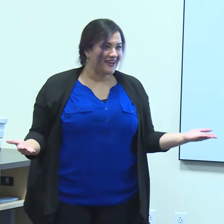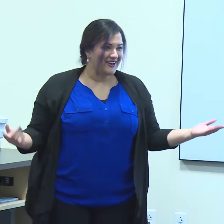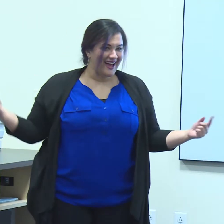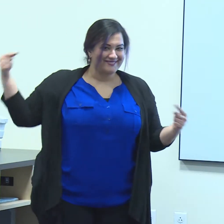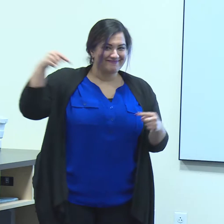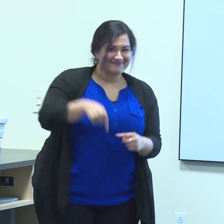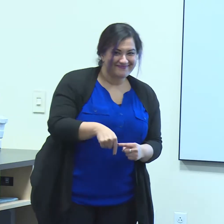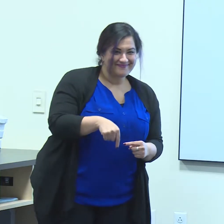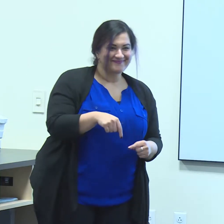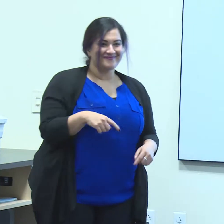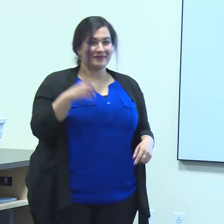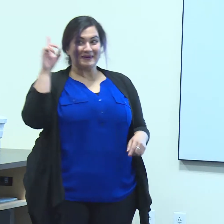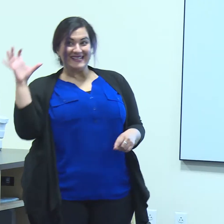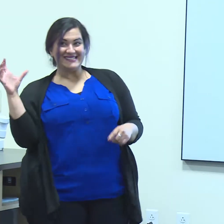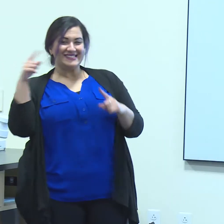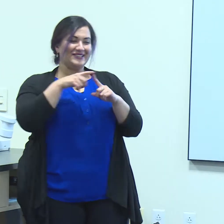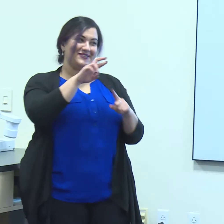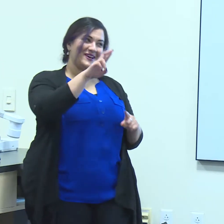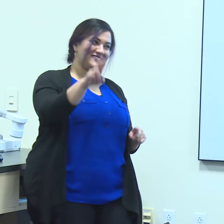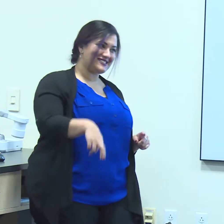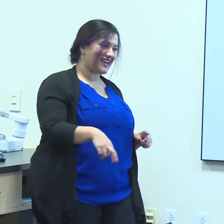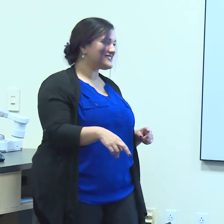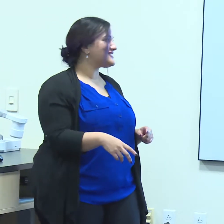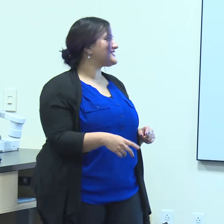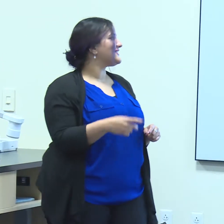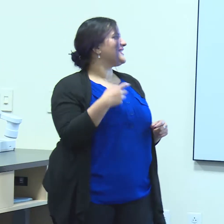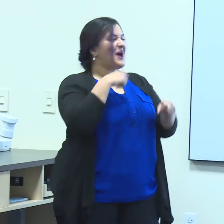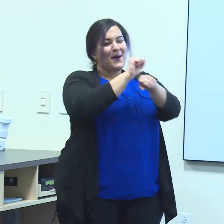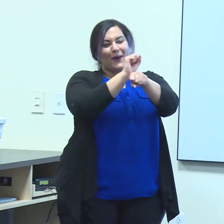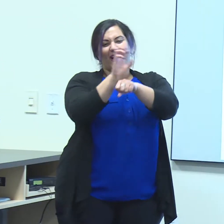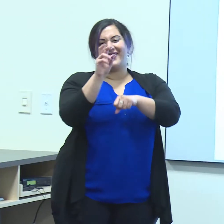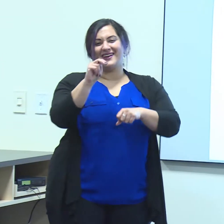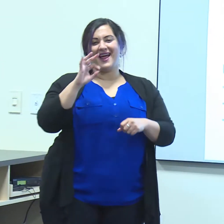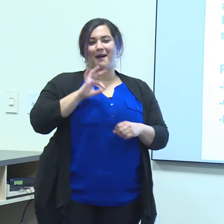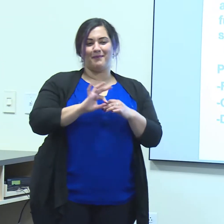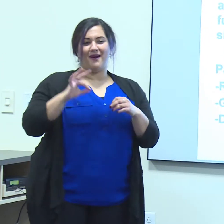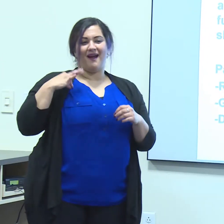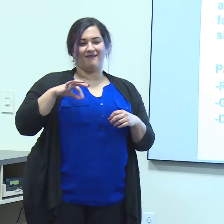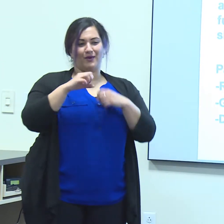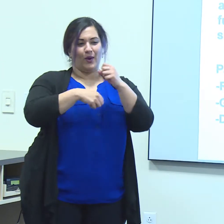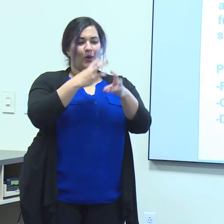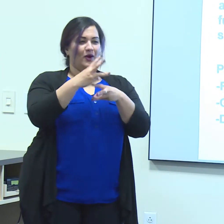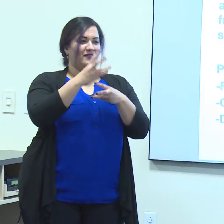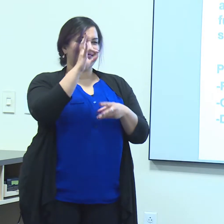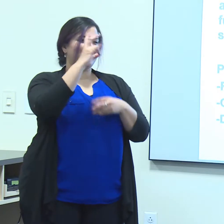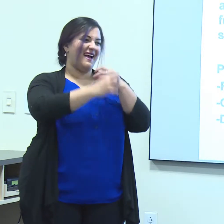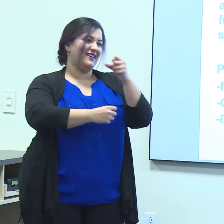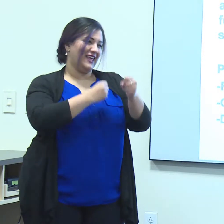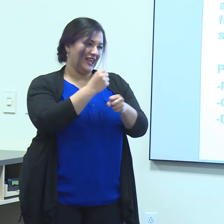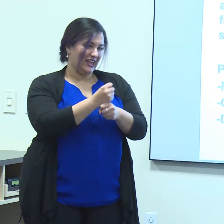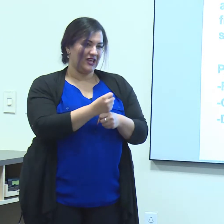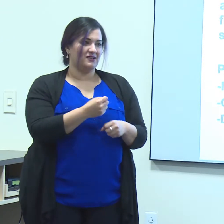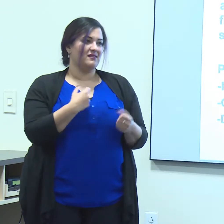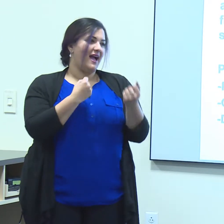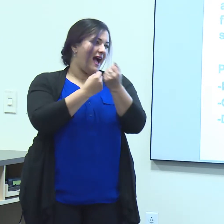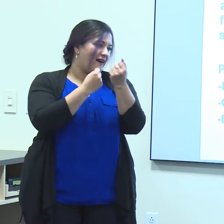Now I'm here from DC to Rochester is my goal. I've worked at a nonprofit or in the nonprofit world for over